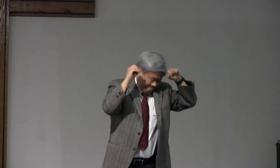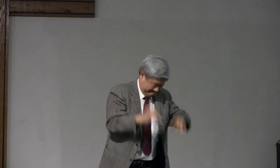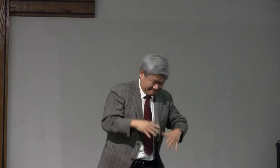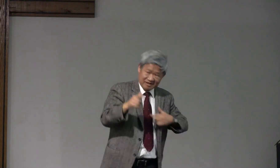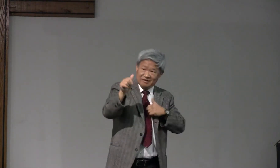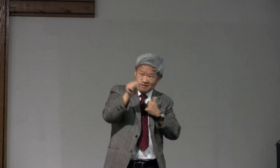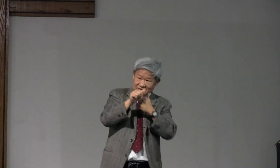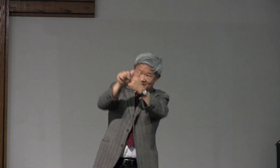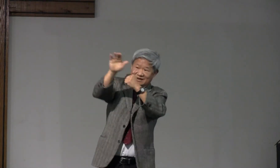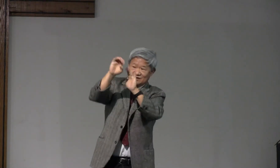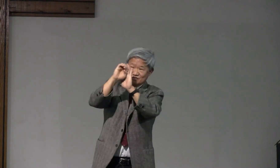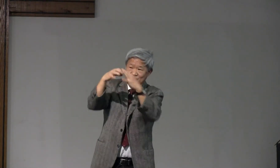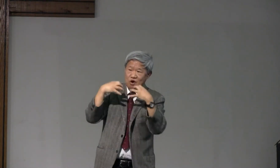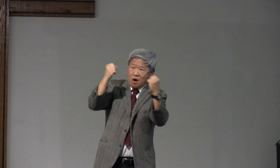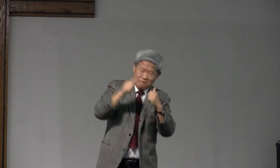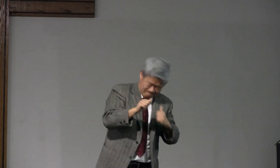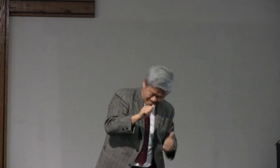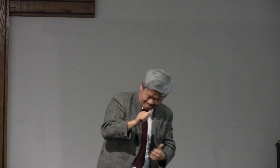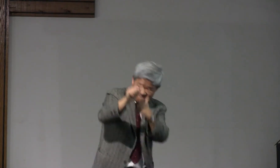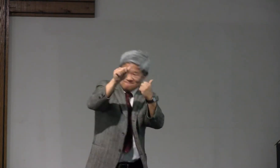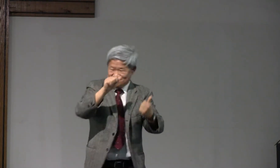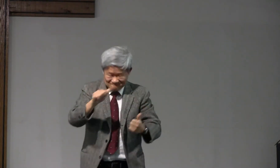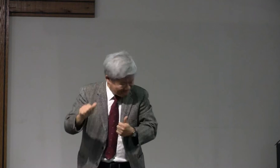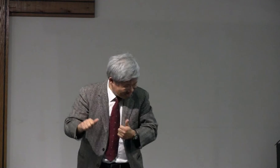when you feel guilty unless you follow